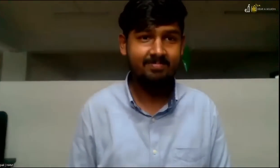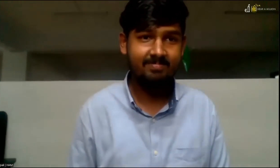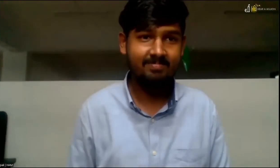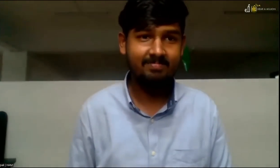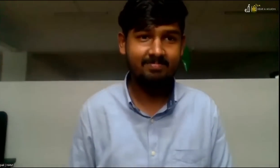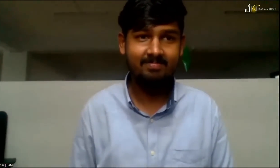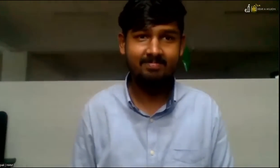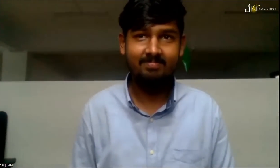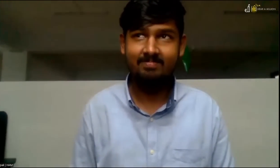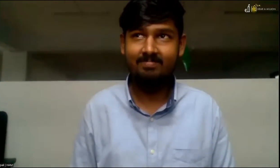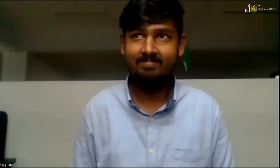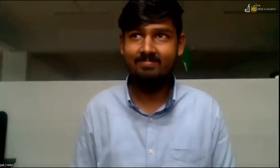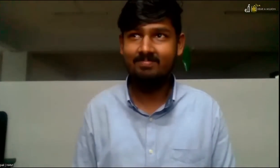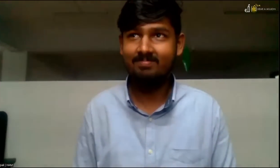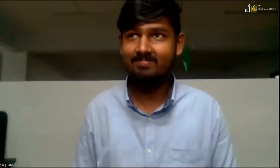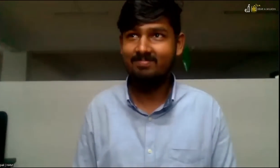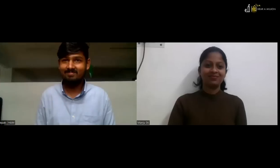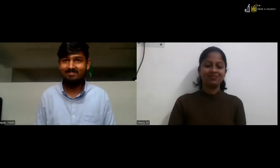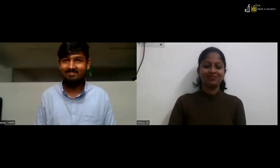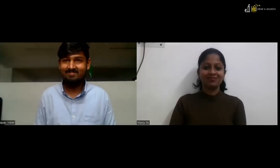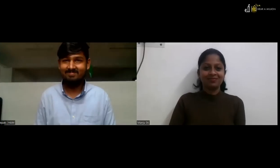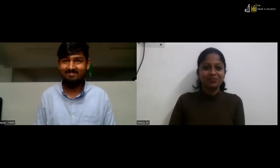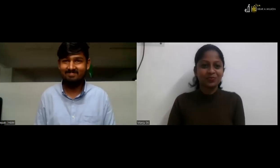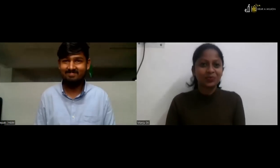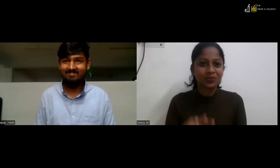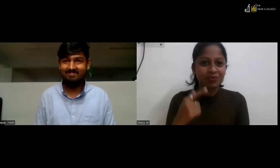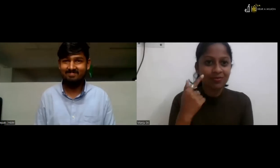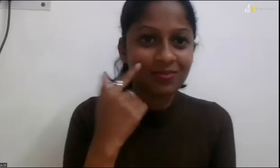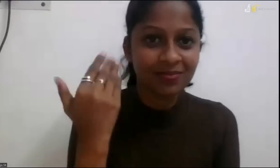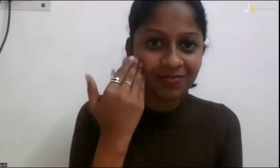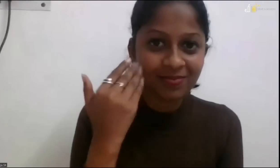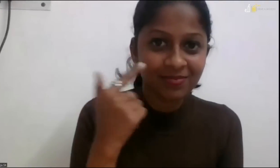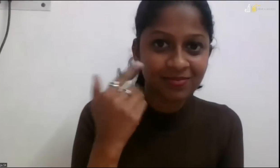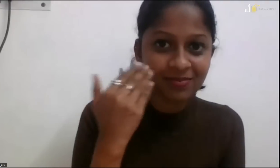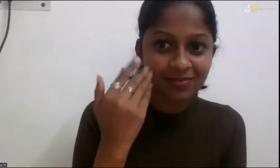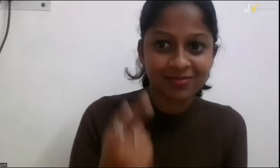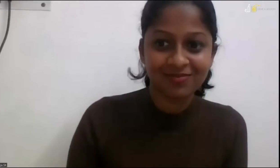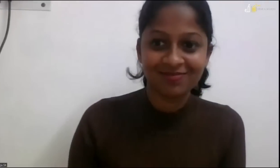All right. So can we interchange, please, with the Manju?